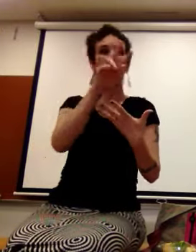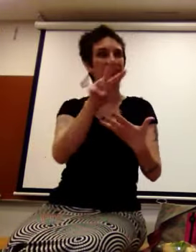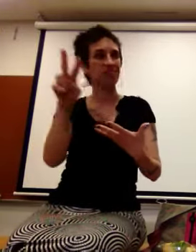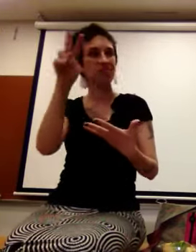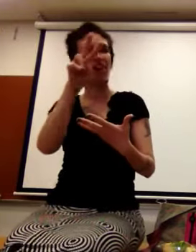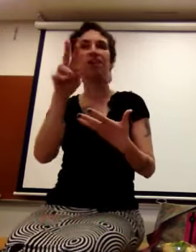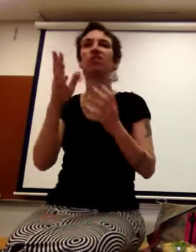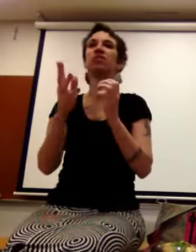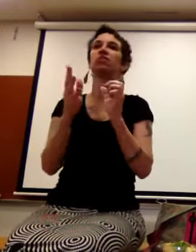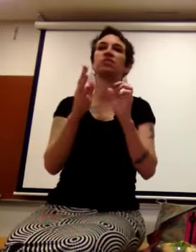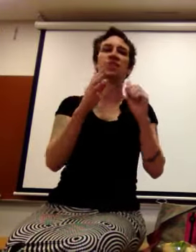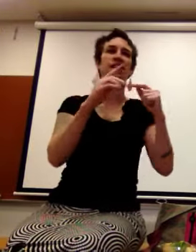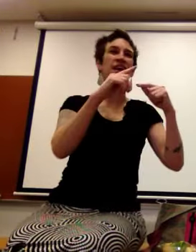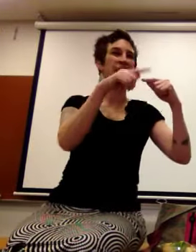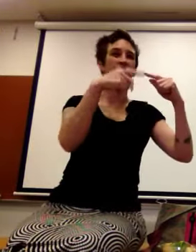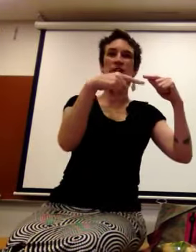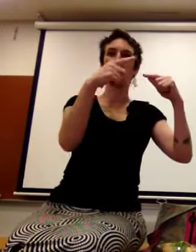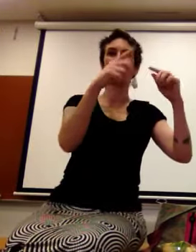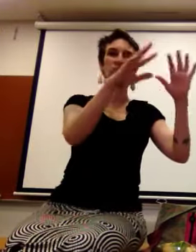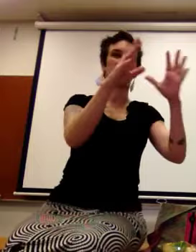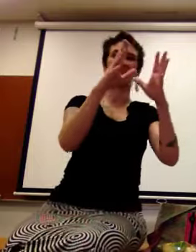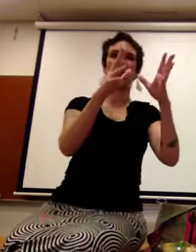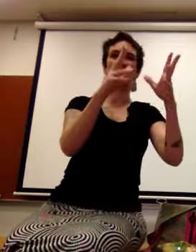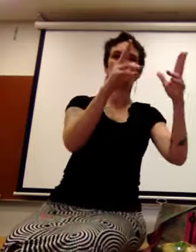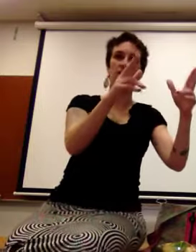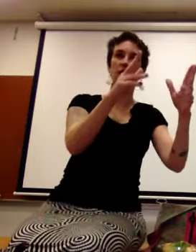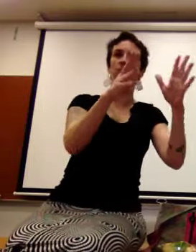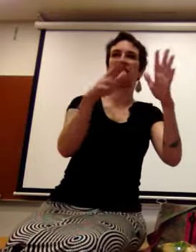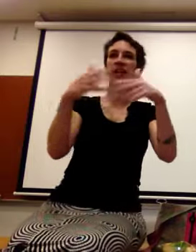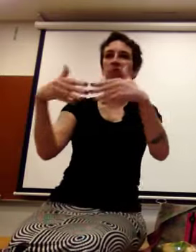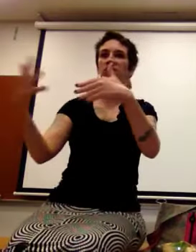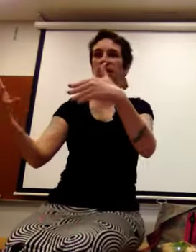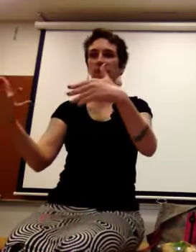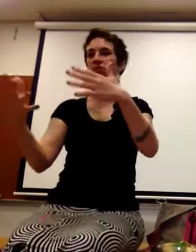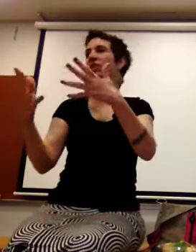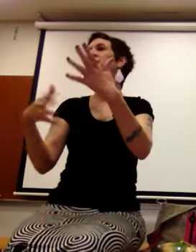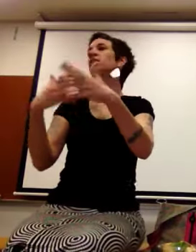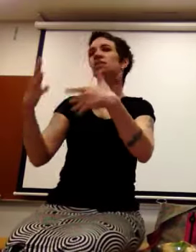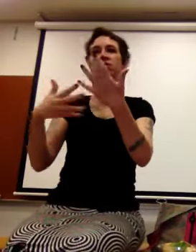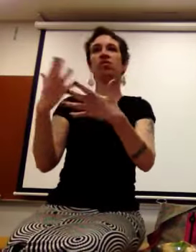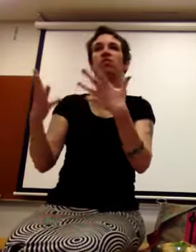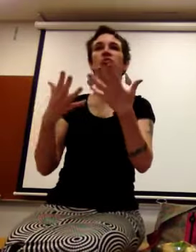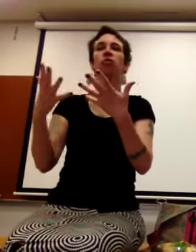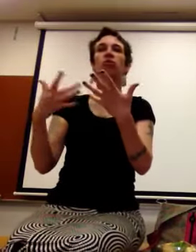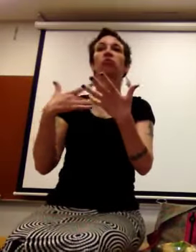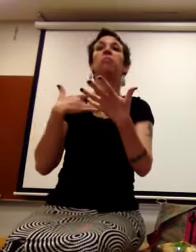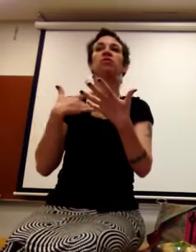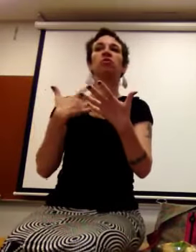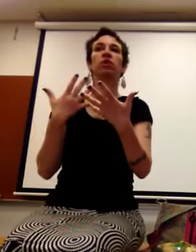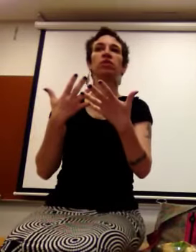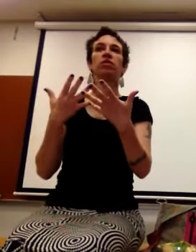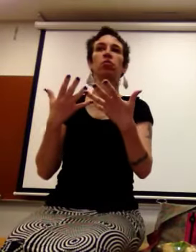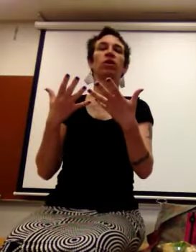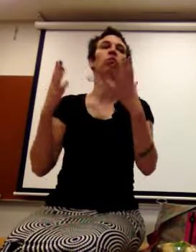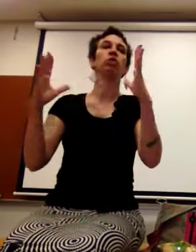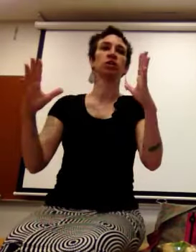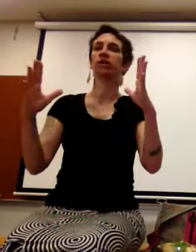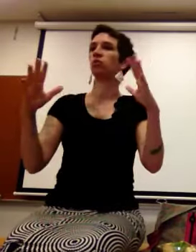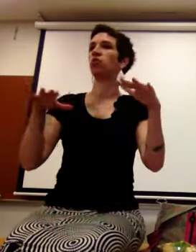signing style, you'll see how it looks and how it stops and counts down, and so that you are familiar with what it will look like. So when you